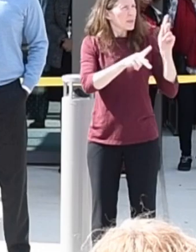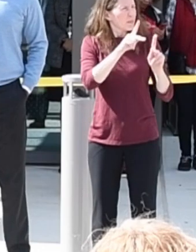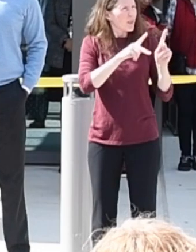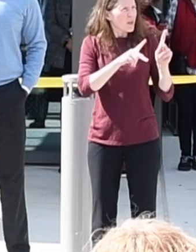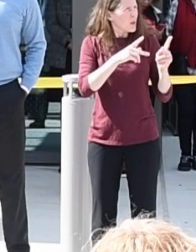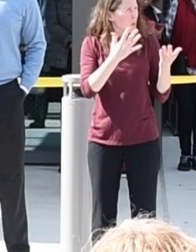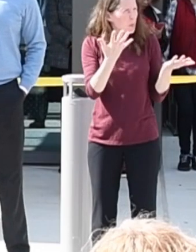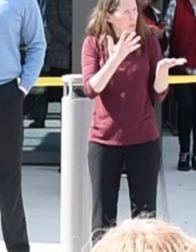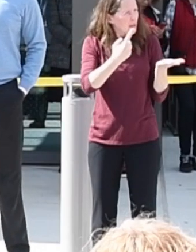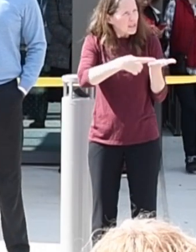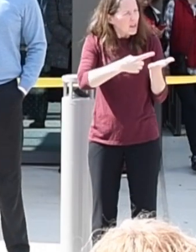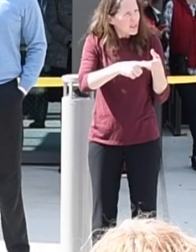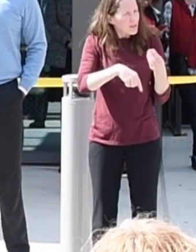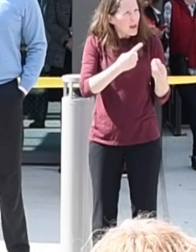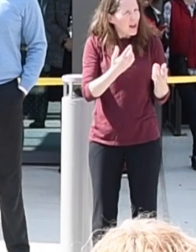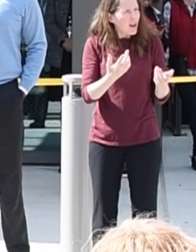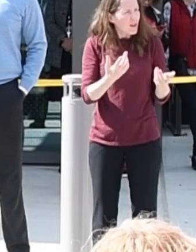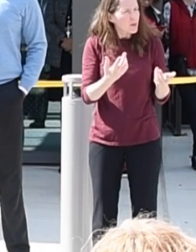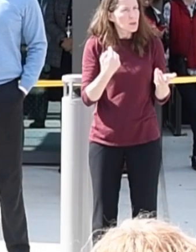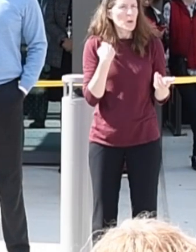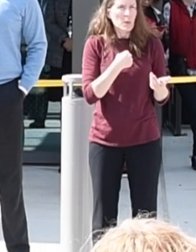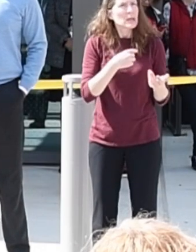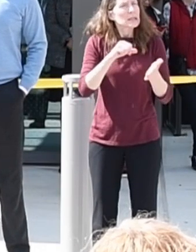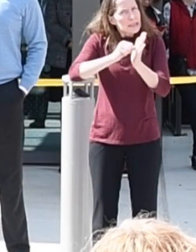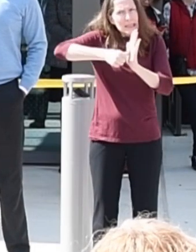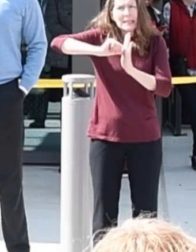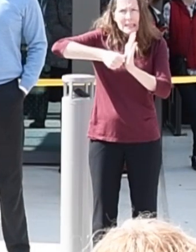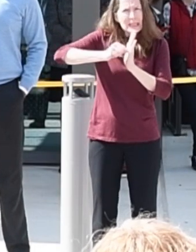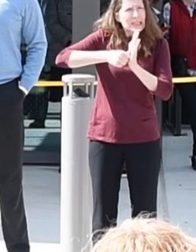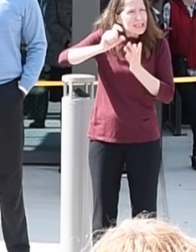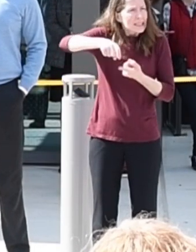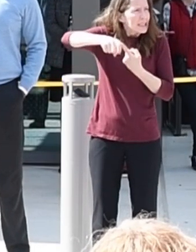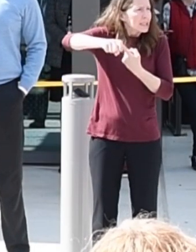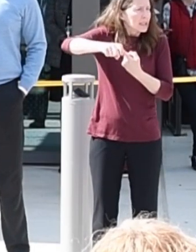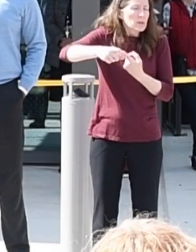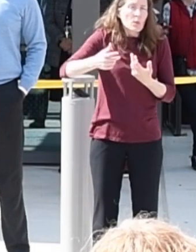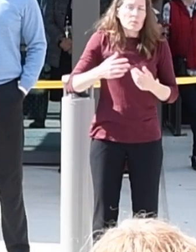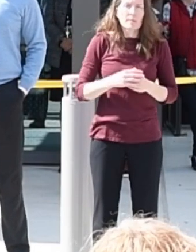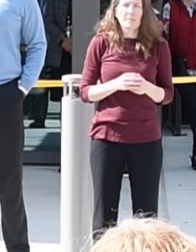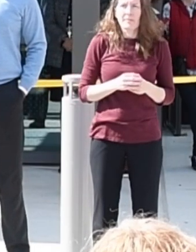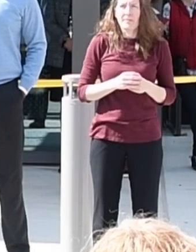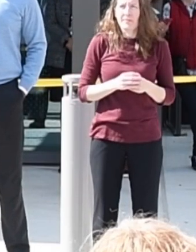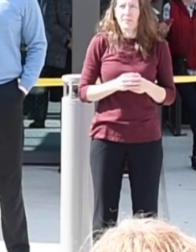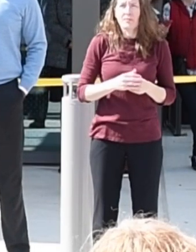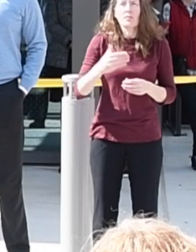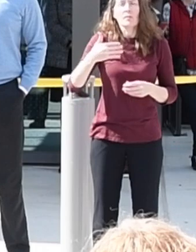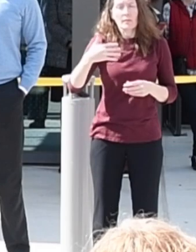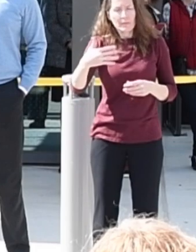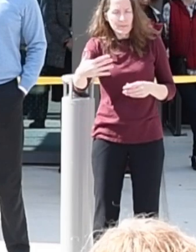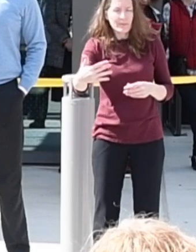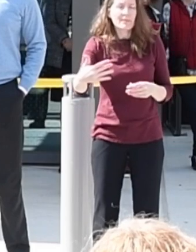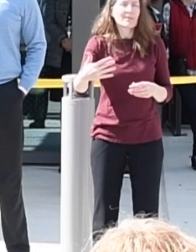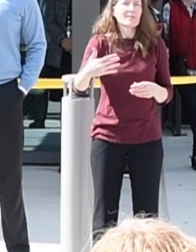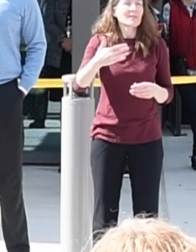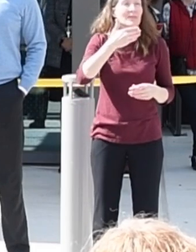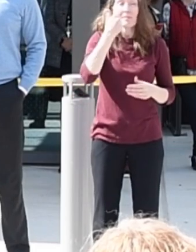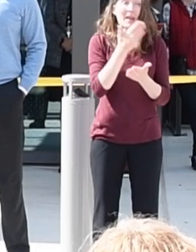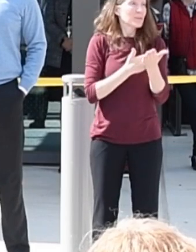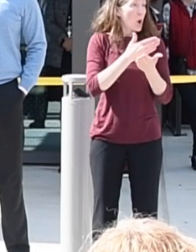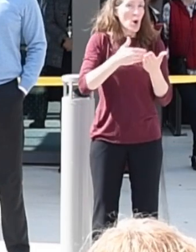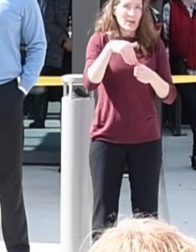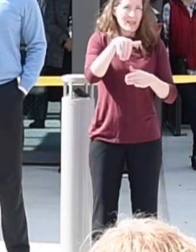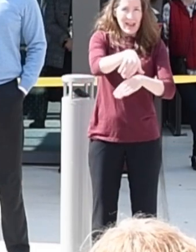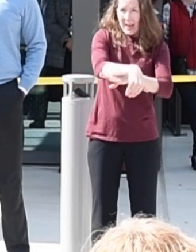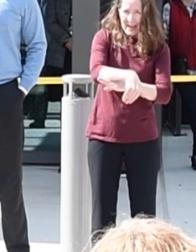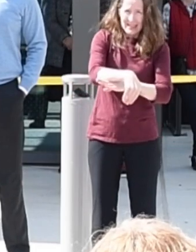talking about? So in the end, we went to the best part of the night, which was after we testified